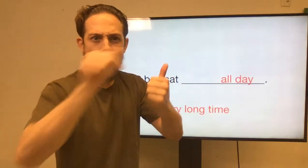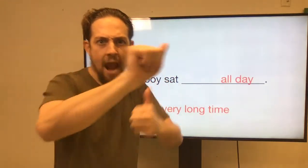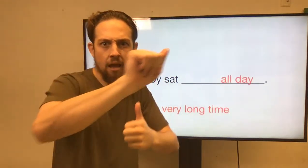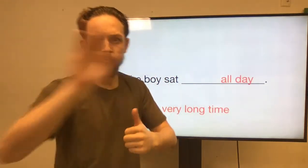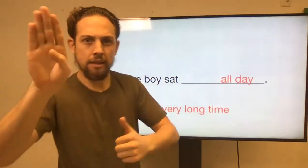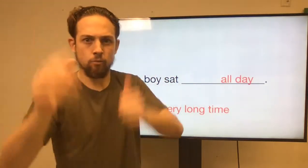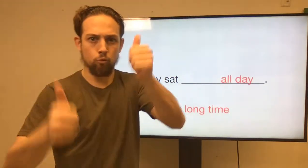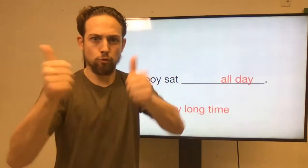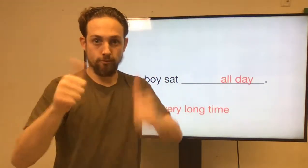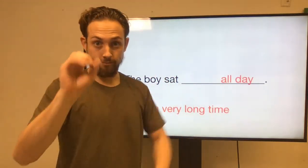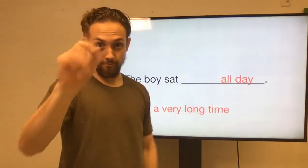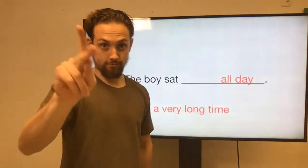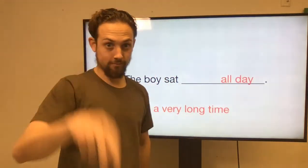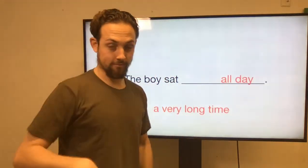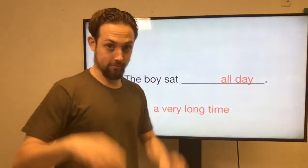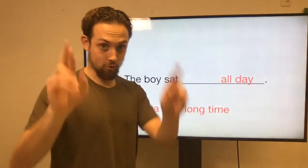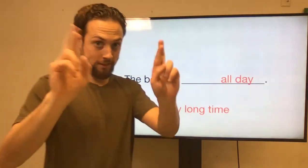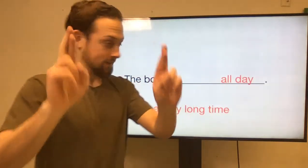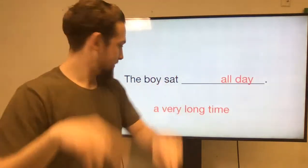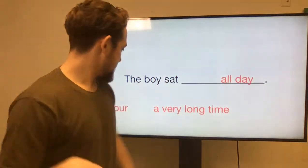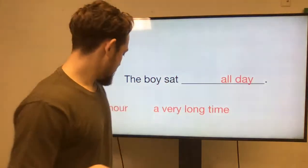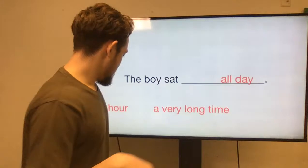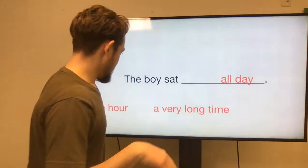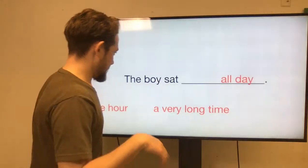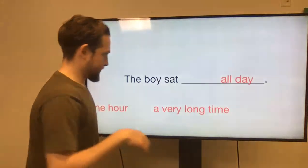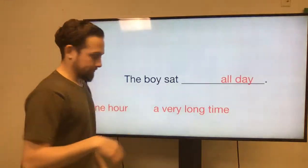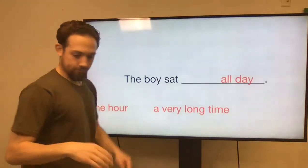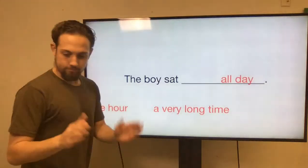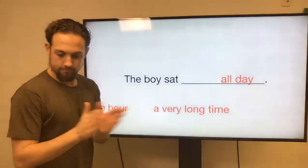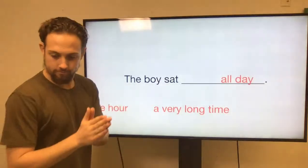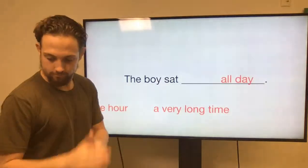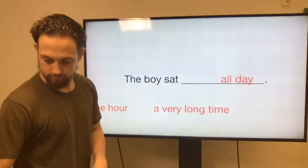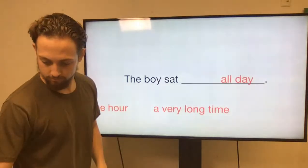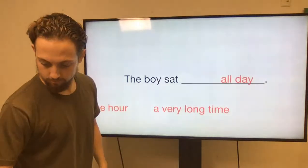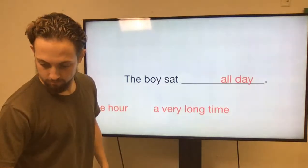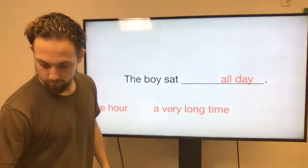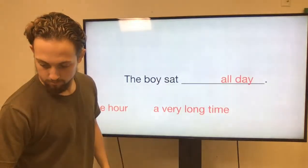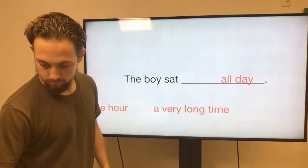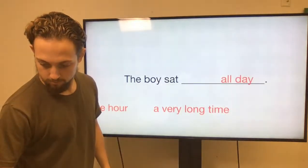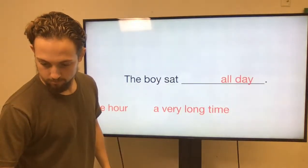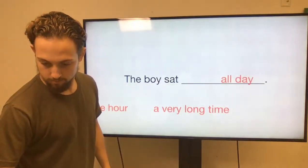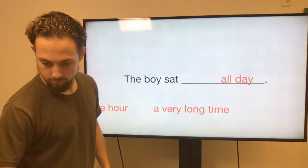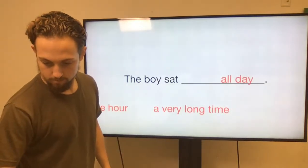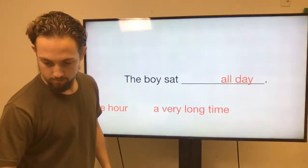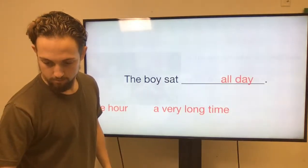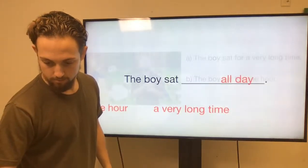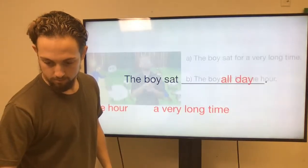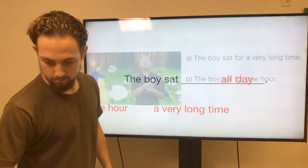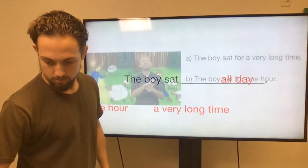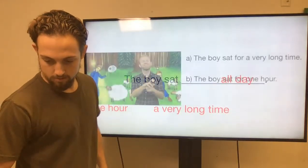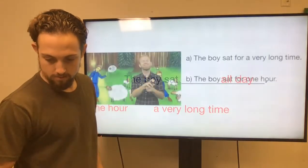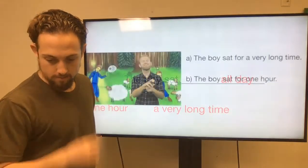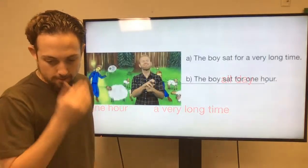you ready to get started? Let's see who can answer the quickest in the chat box. Which sentence is correct? Sentence A or sentence